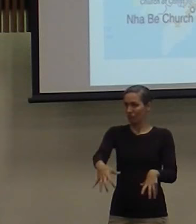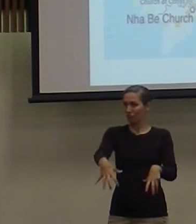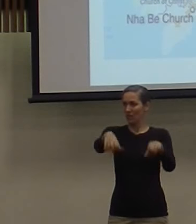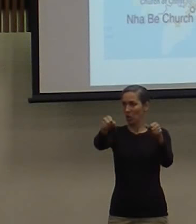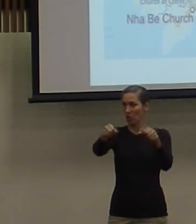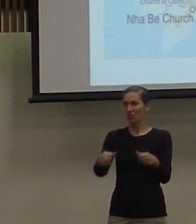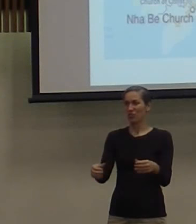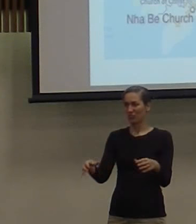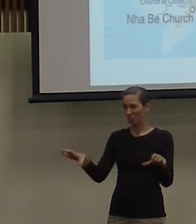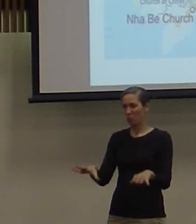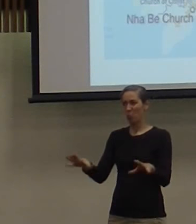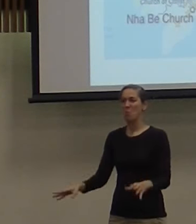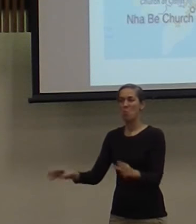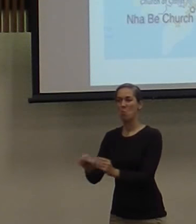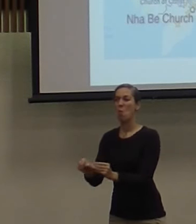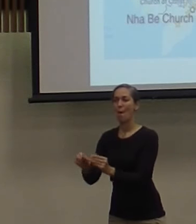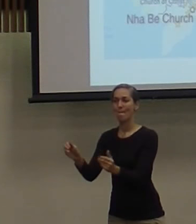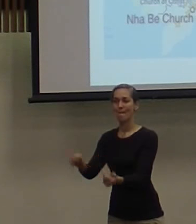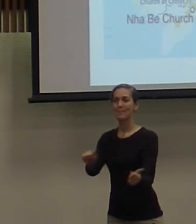more. So